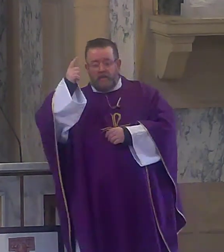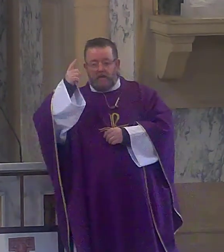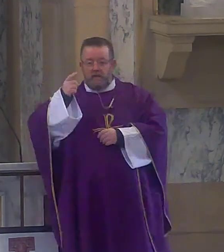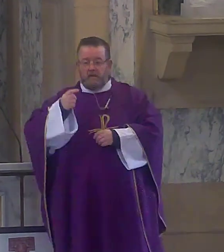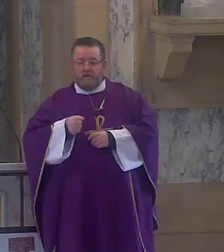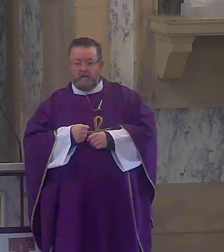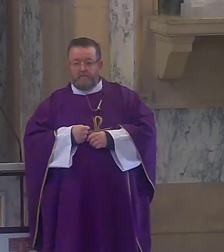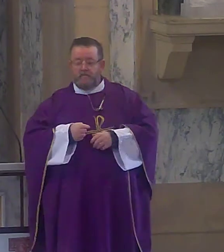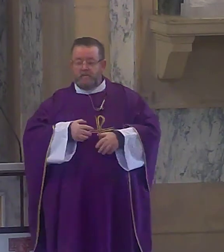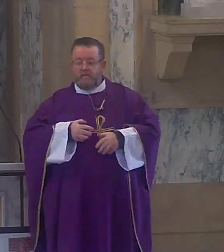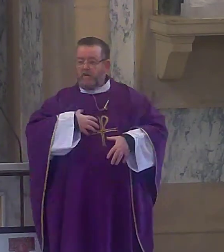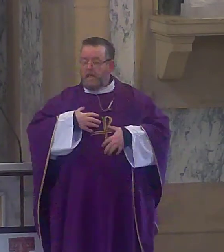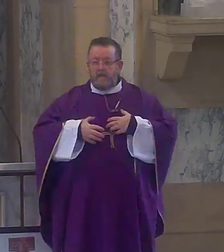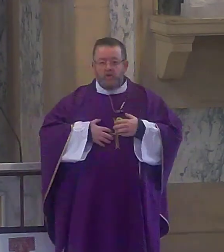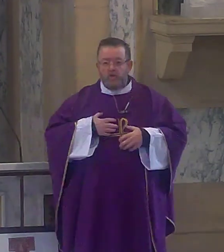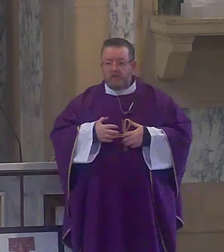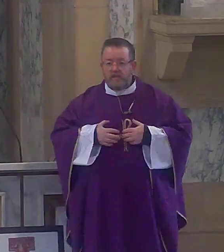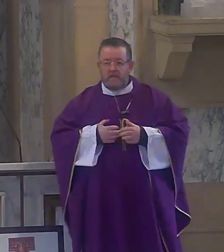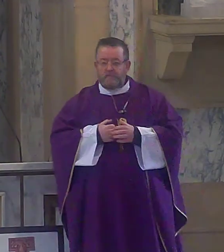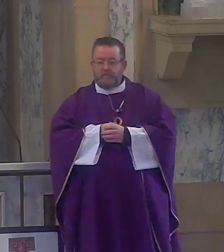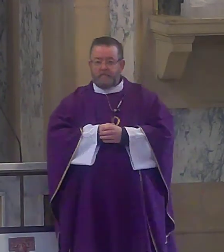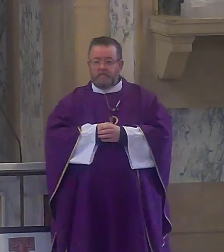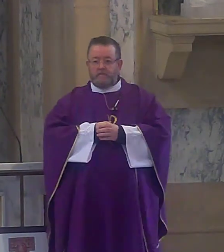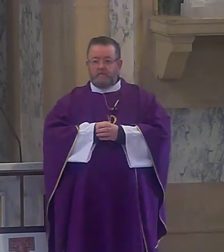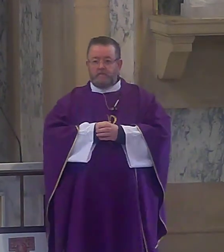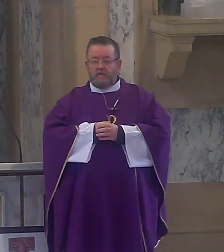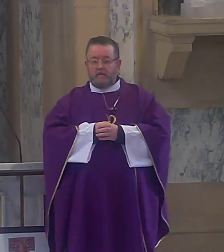think that it's very interesting